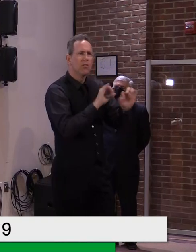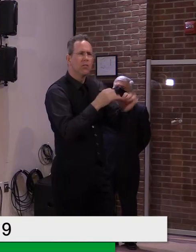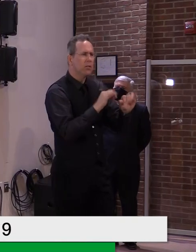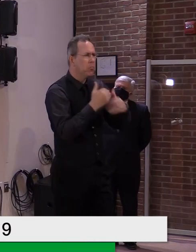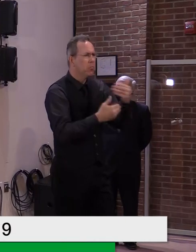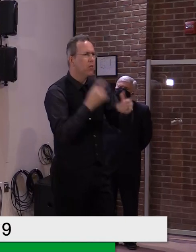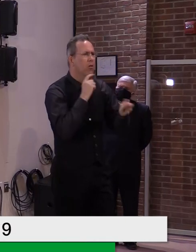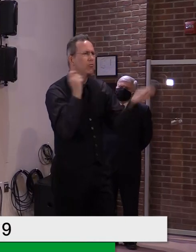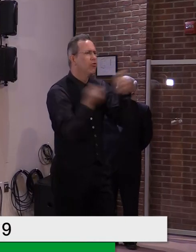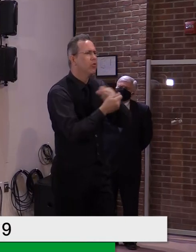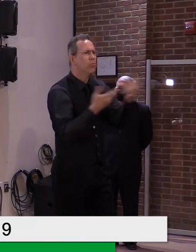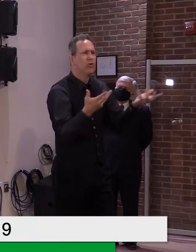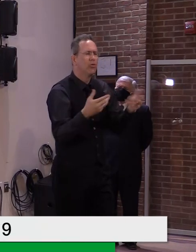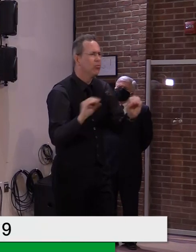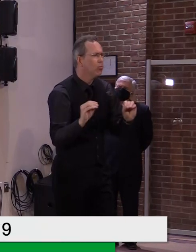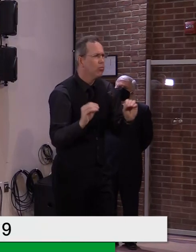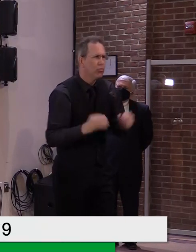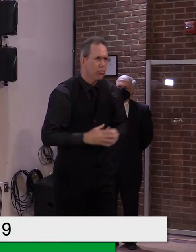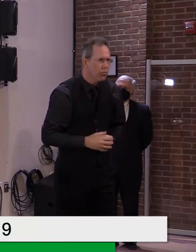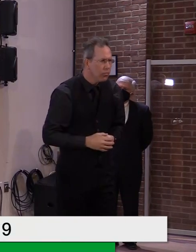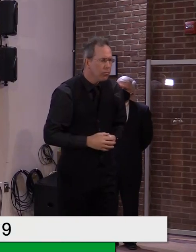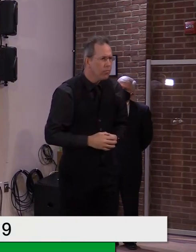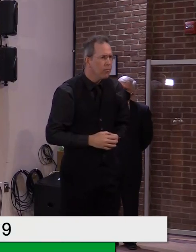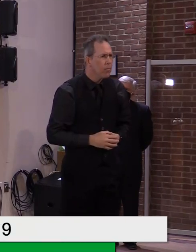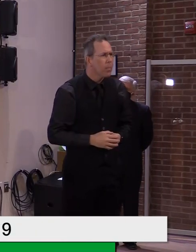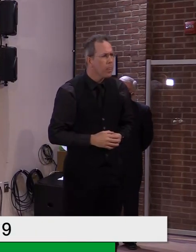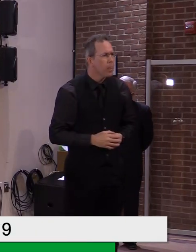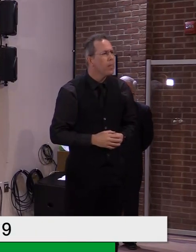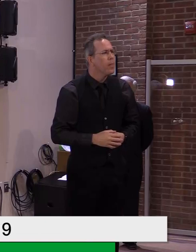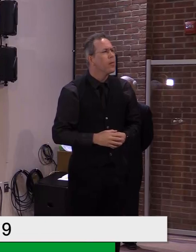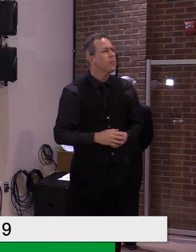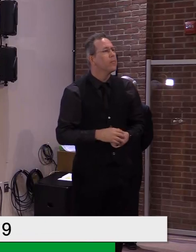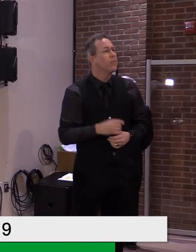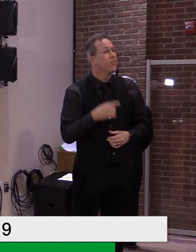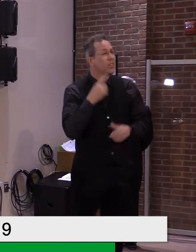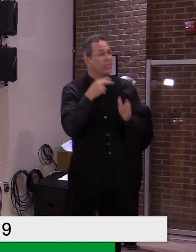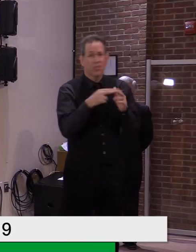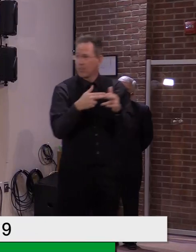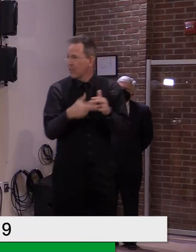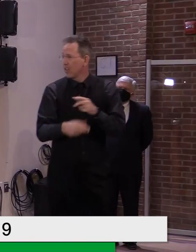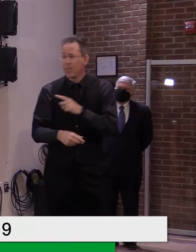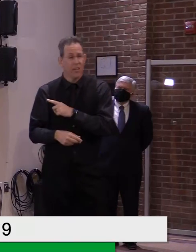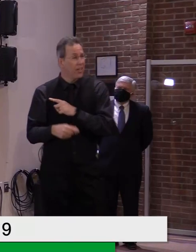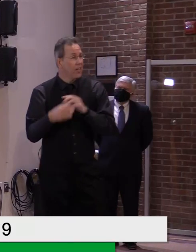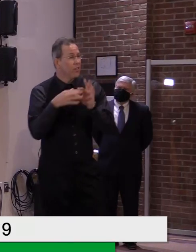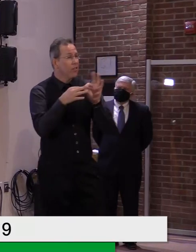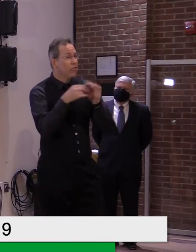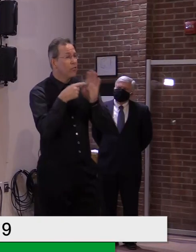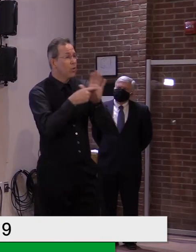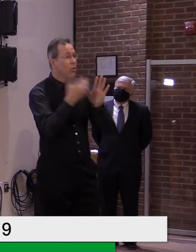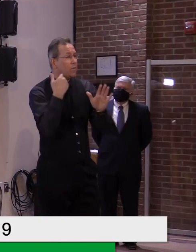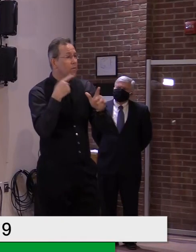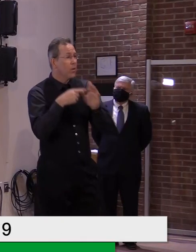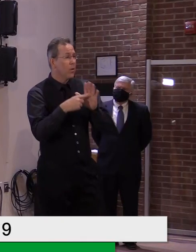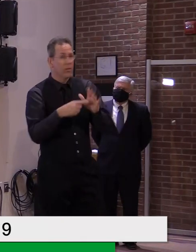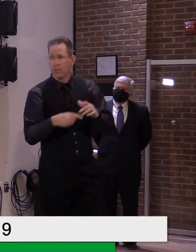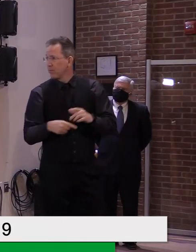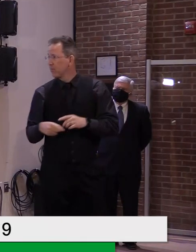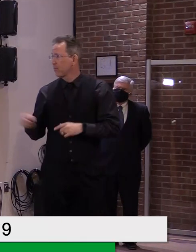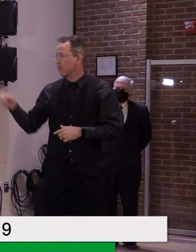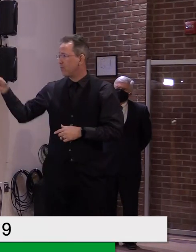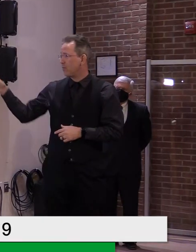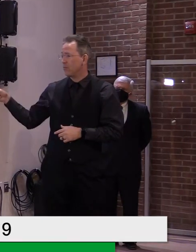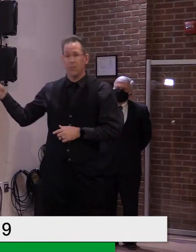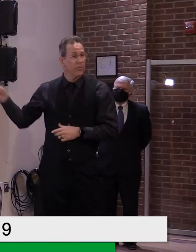as you saw on the table that was up in Commissioner Pichek's slides, the numbers are small in the